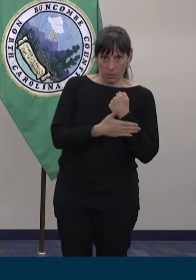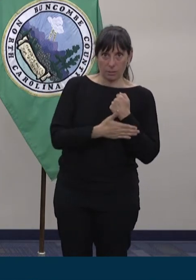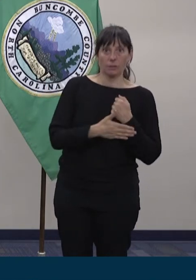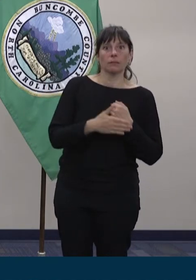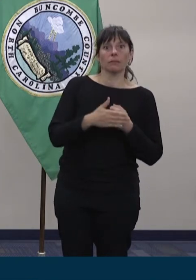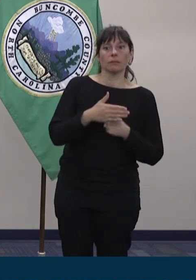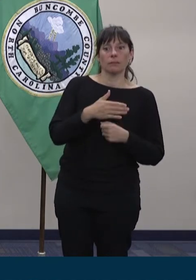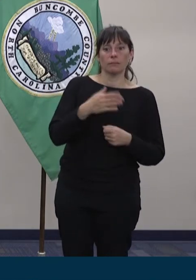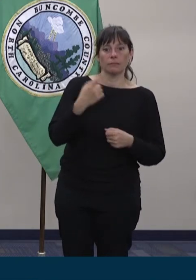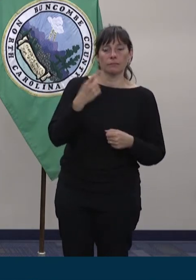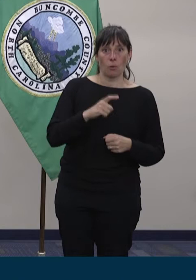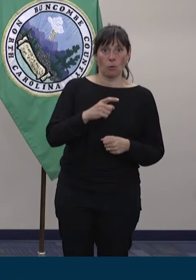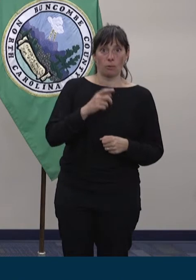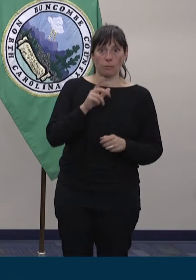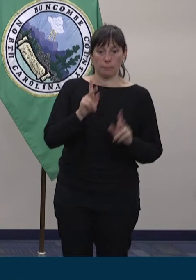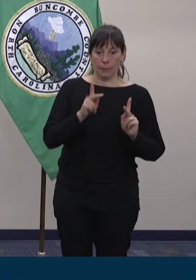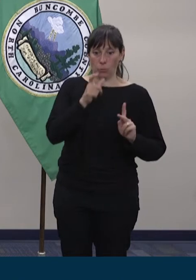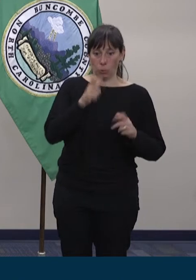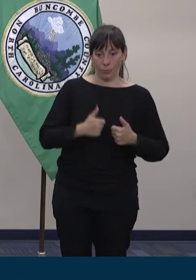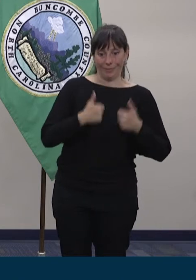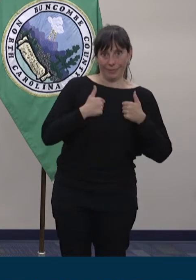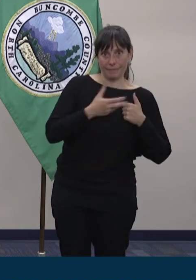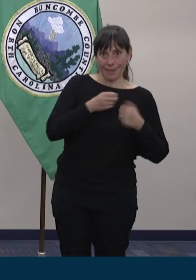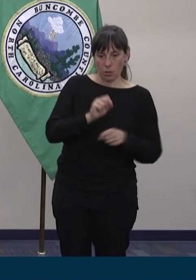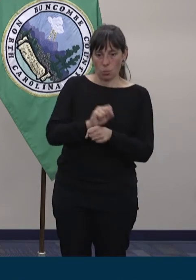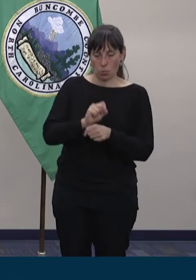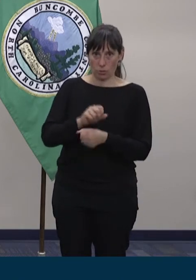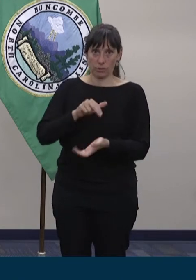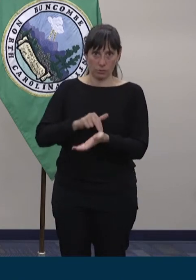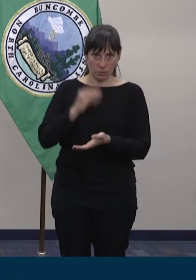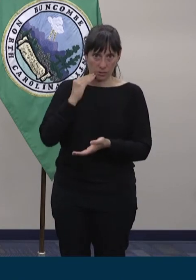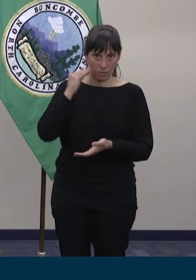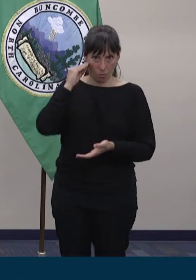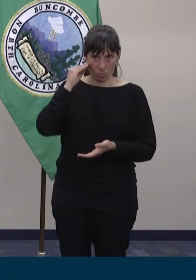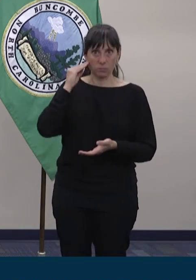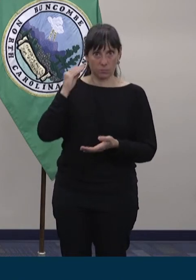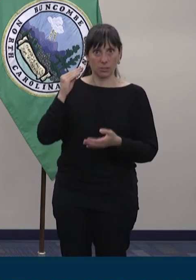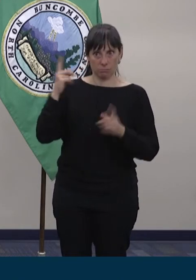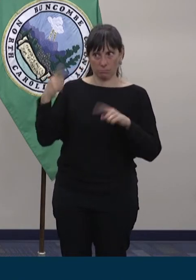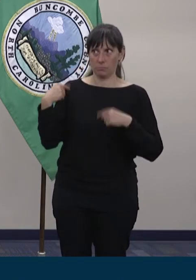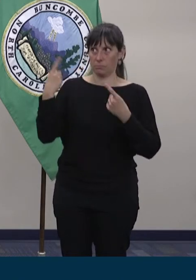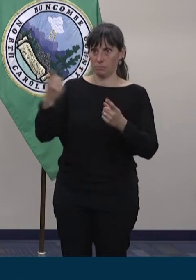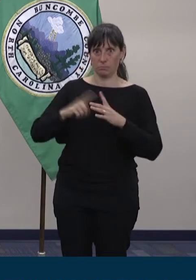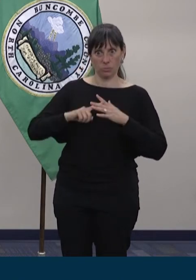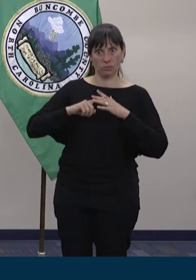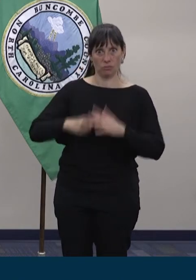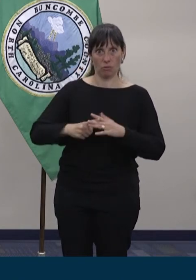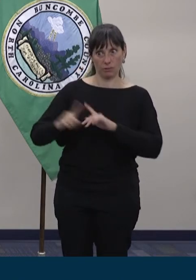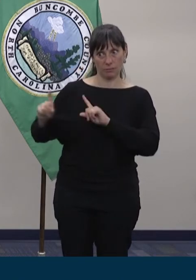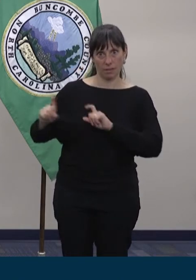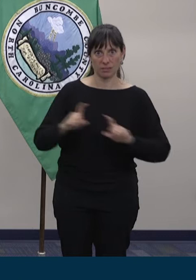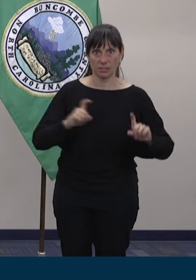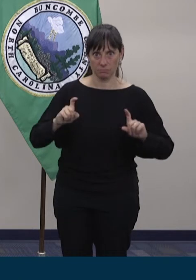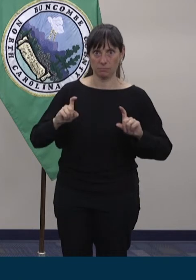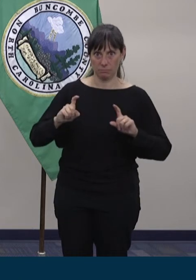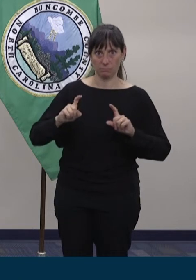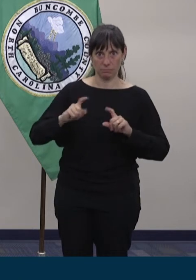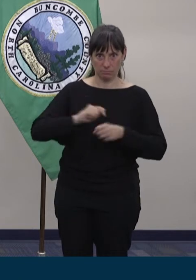in long-term care facilities in Buncombe County since the start of this pandemic response.